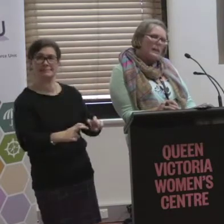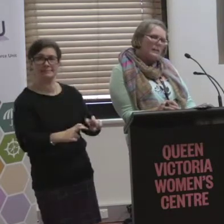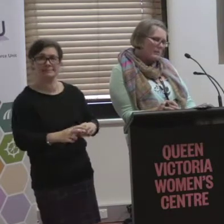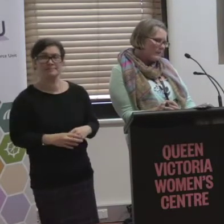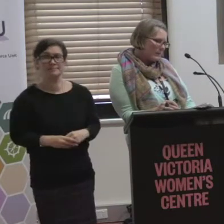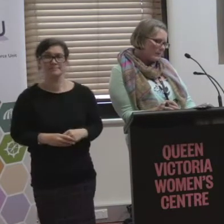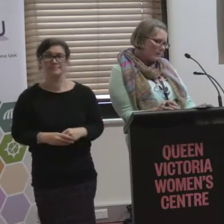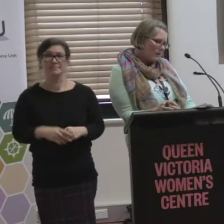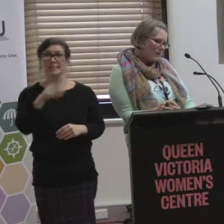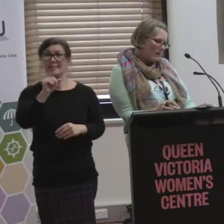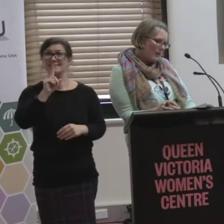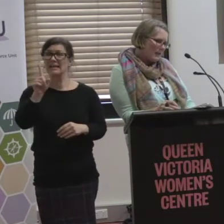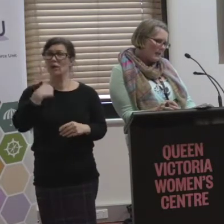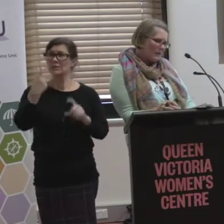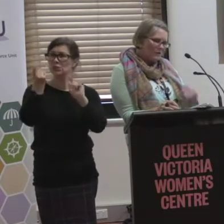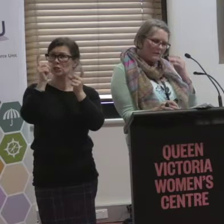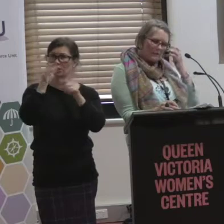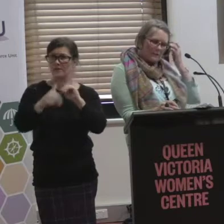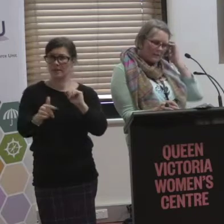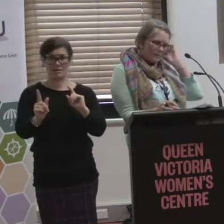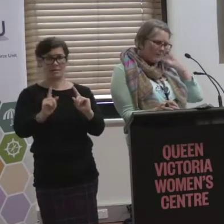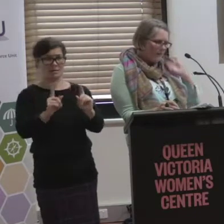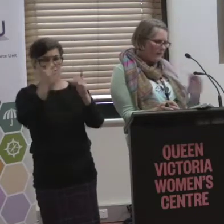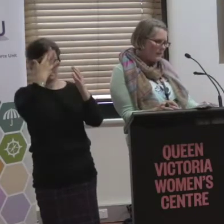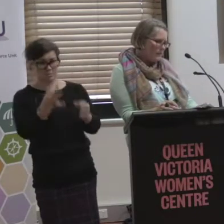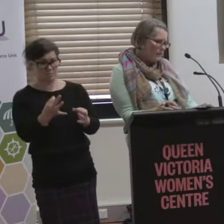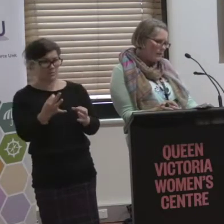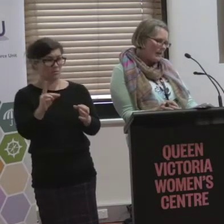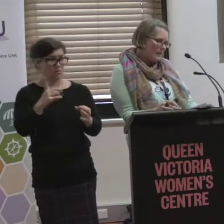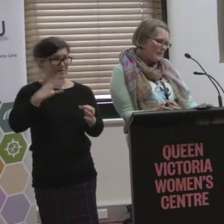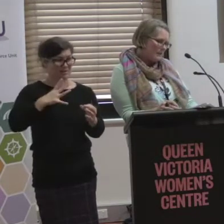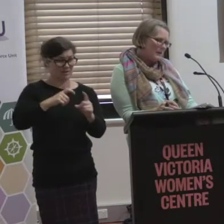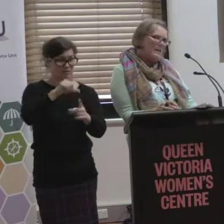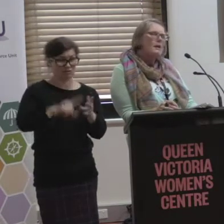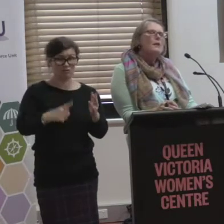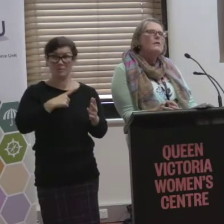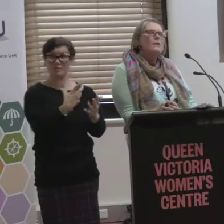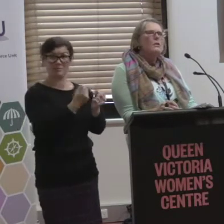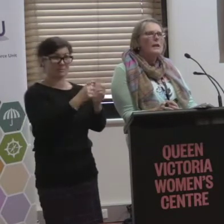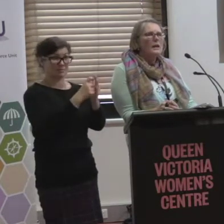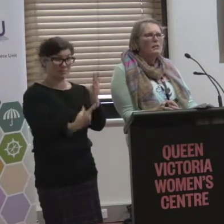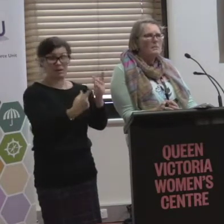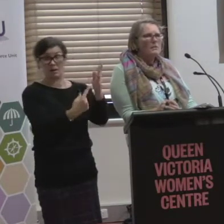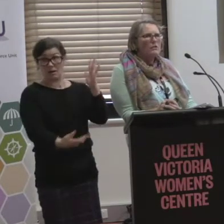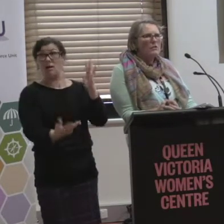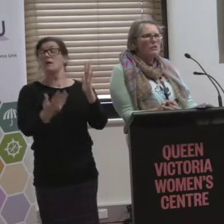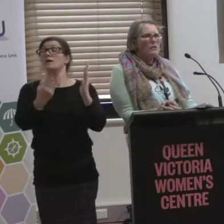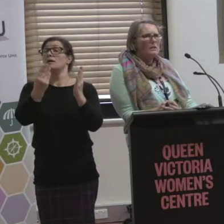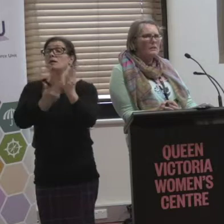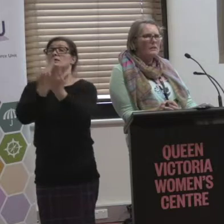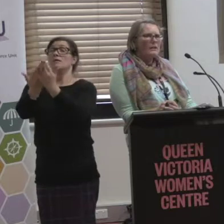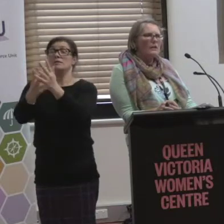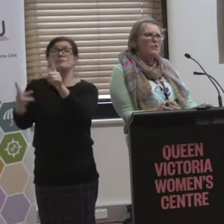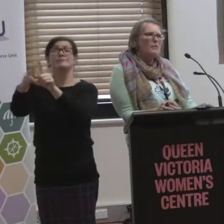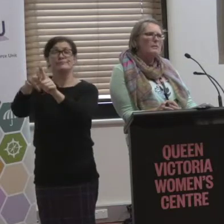and can express their concerns regarding decisions that are needing to be made for that individual that has a disability. So the Guardianship